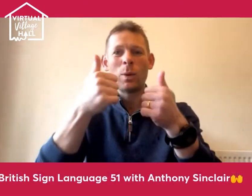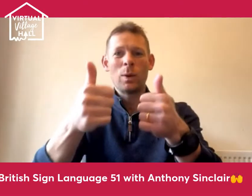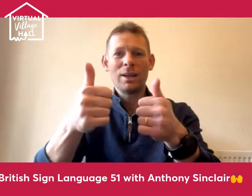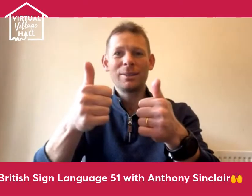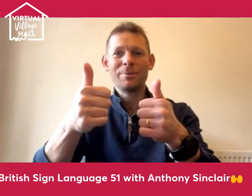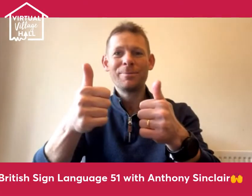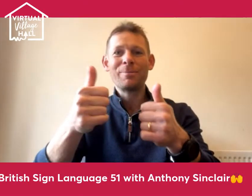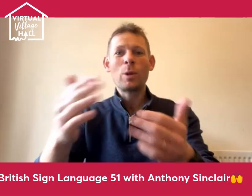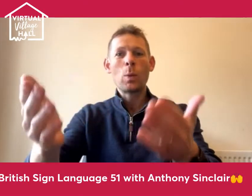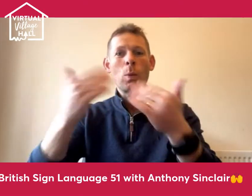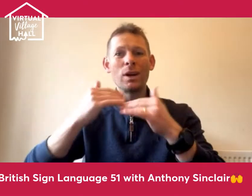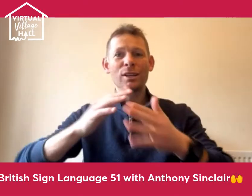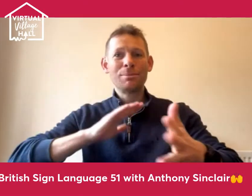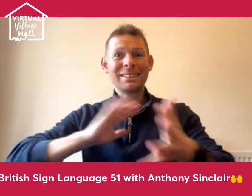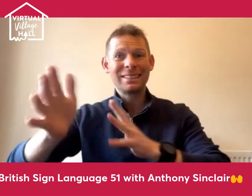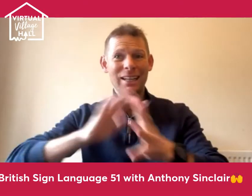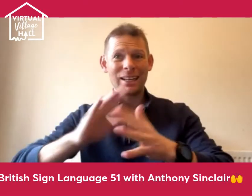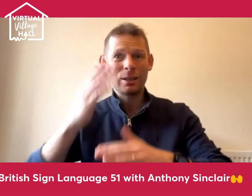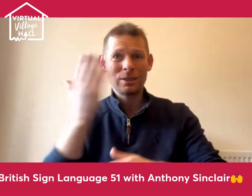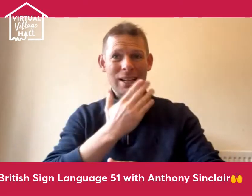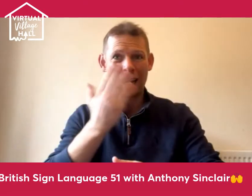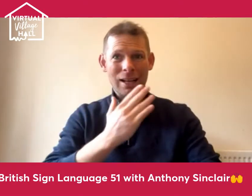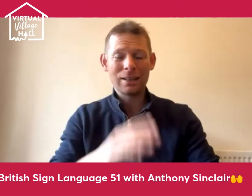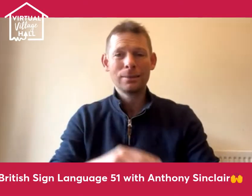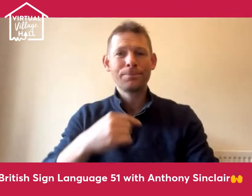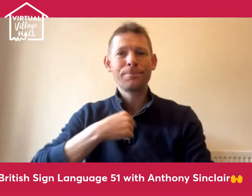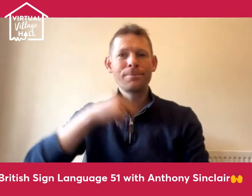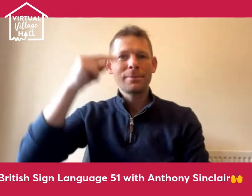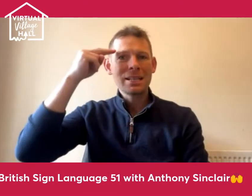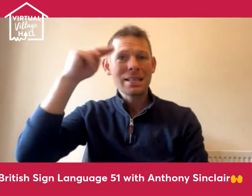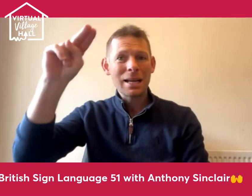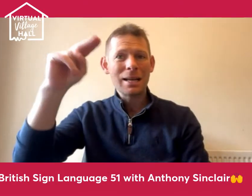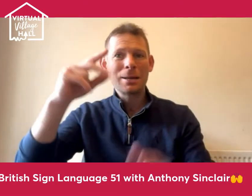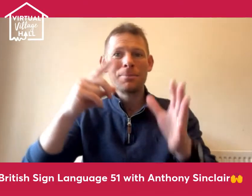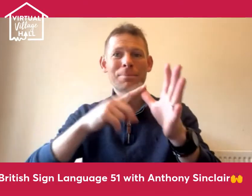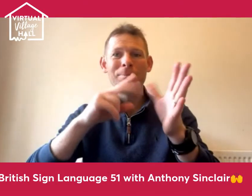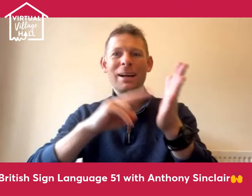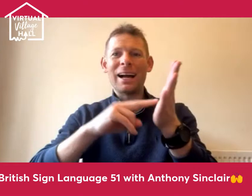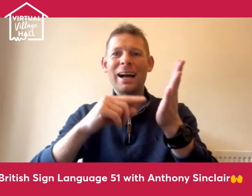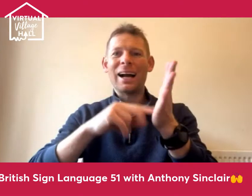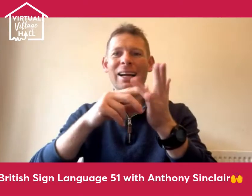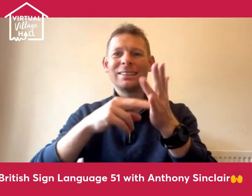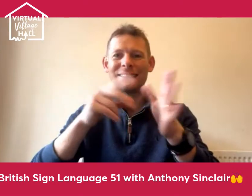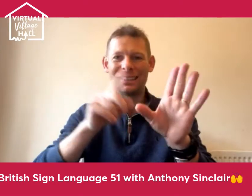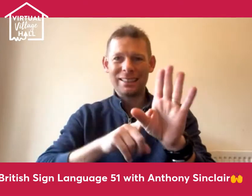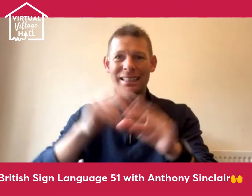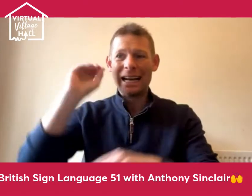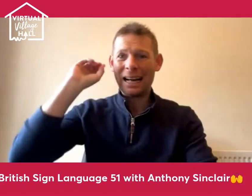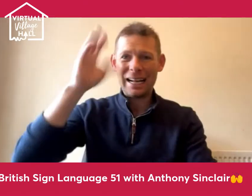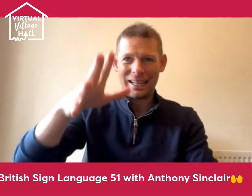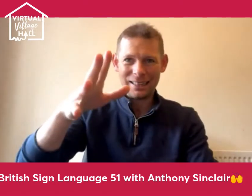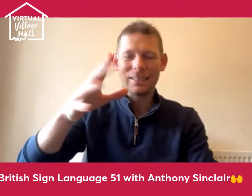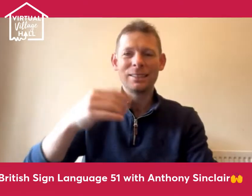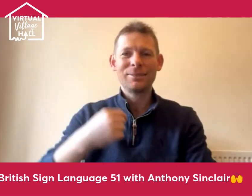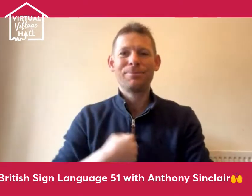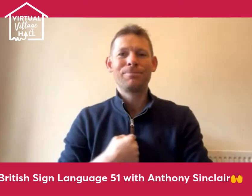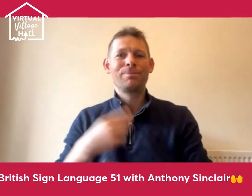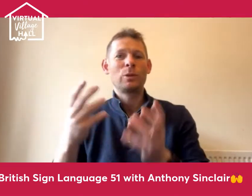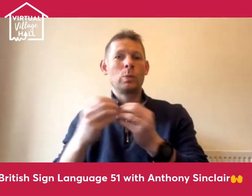Good morning, everyone. Hello. You're very welcome to our sign language class this morning. My name is Anthony, and that's my sign